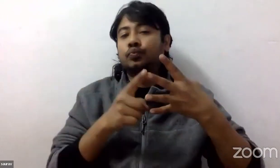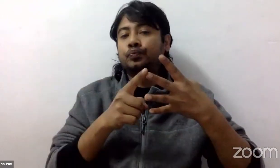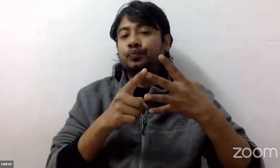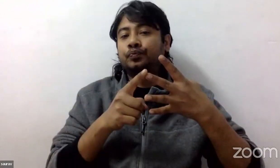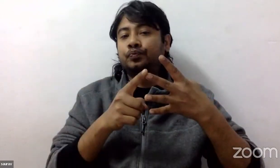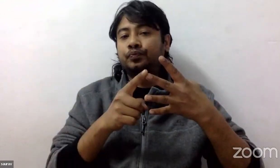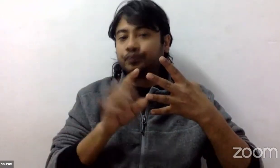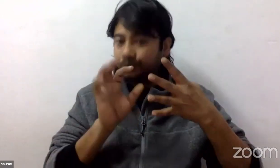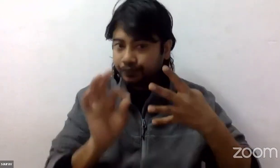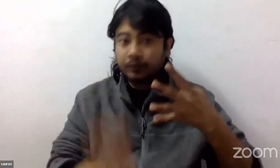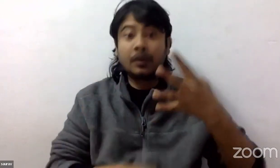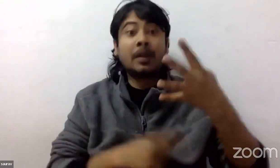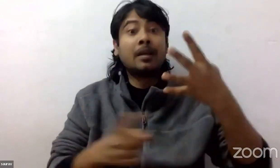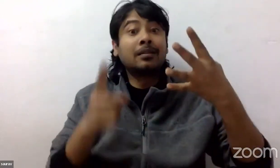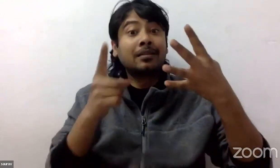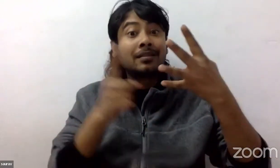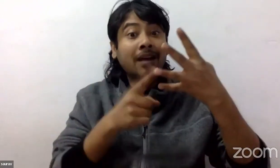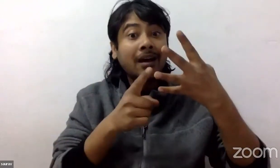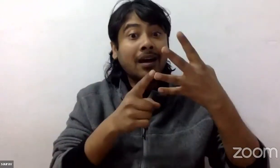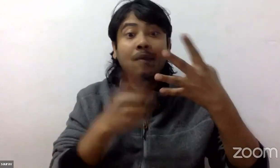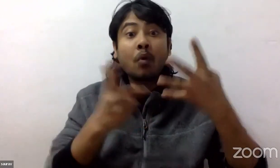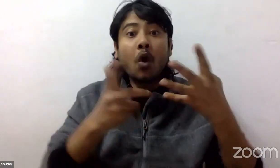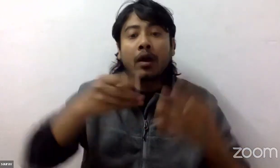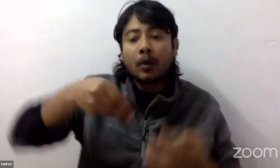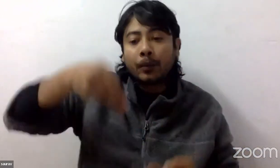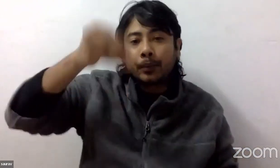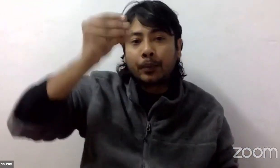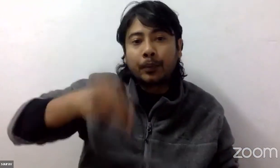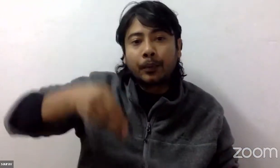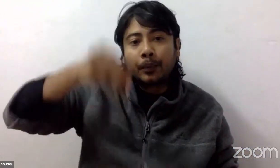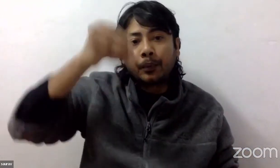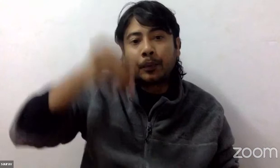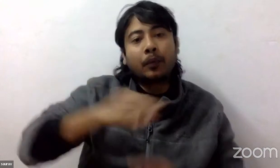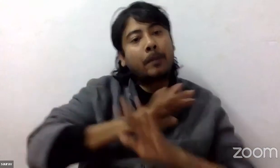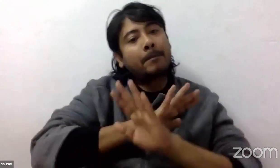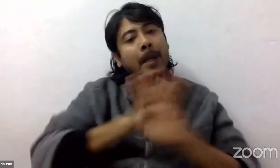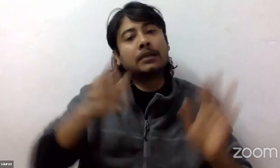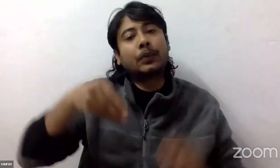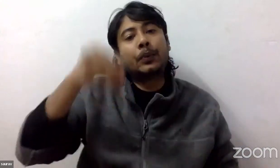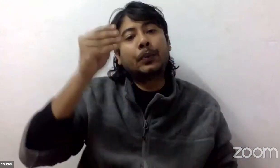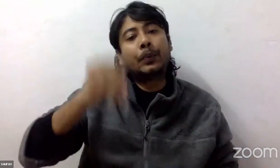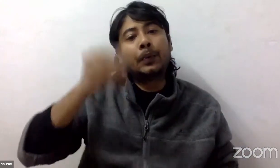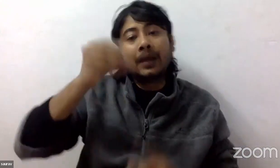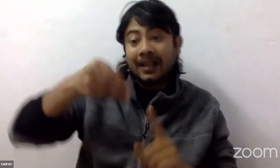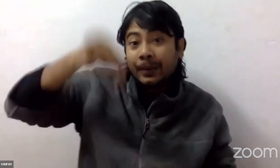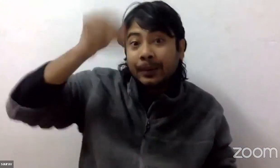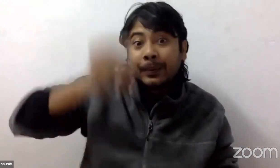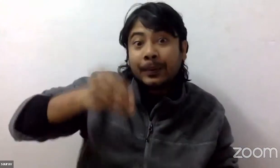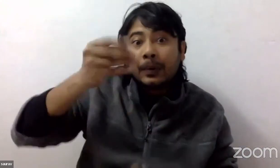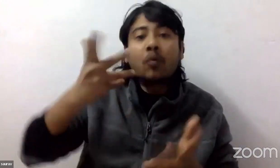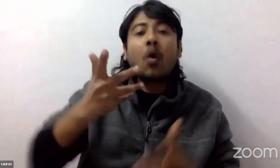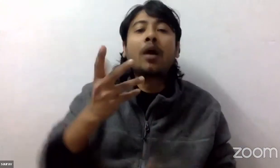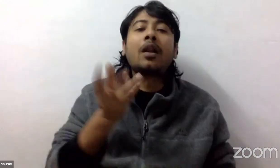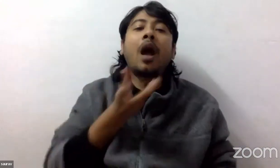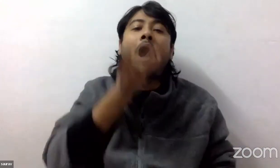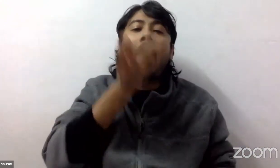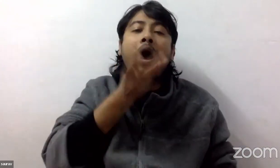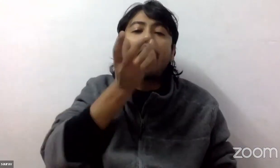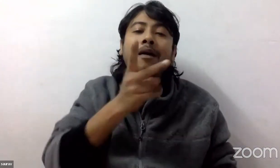That is the next level. So those who cannot survive just on water can observe just juices fast. They can just